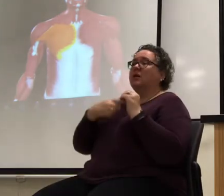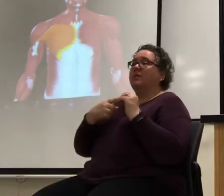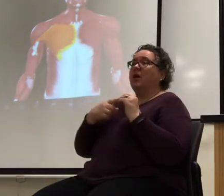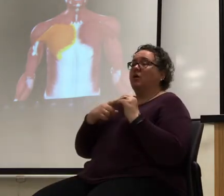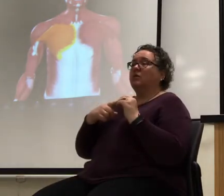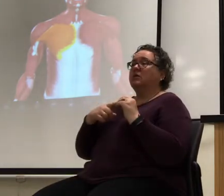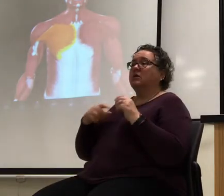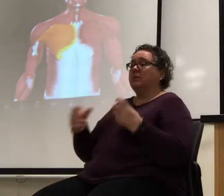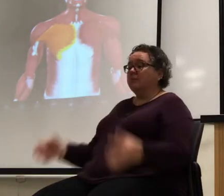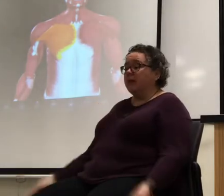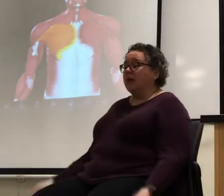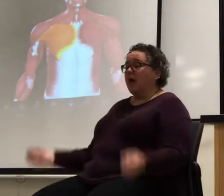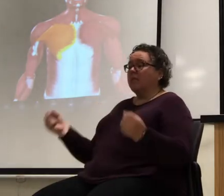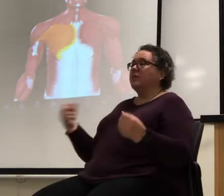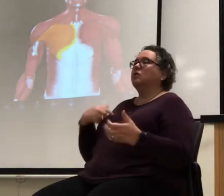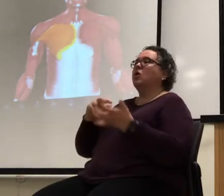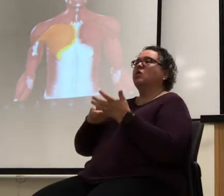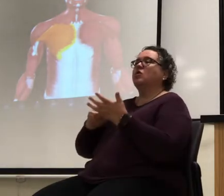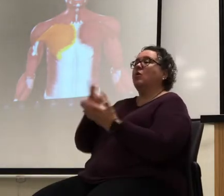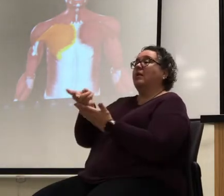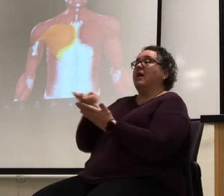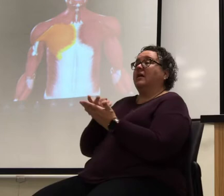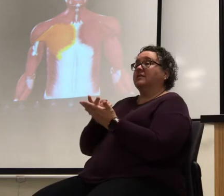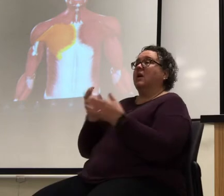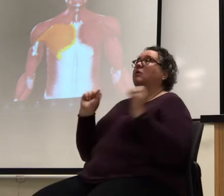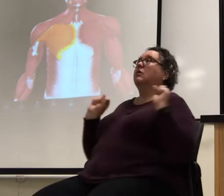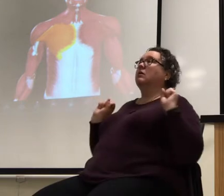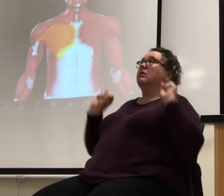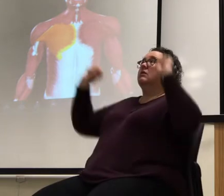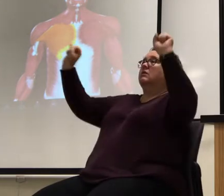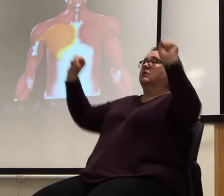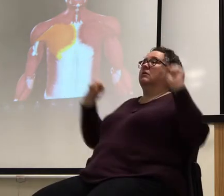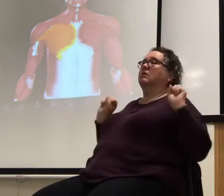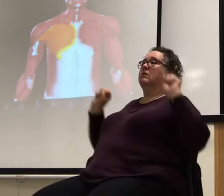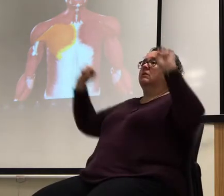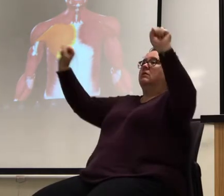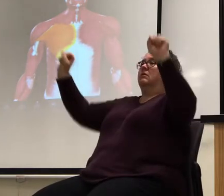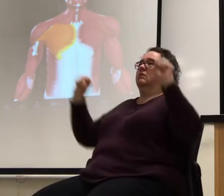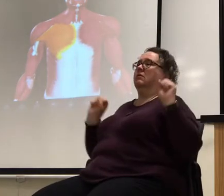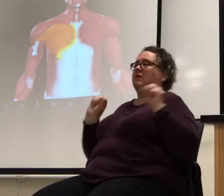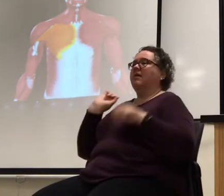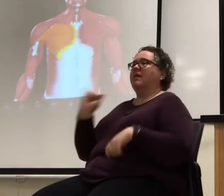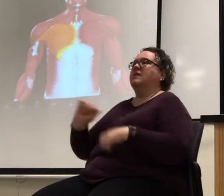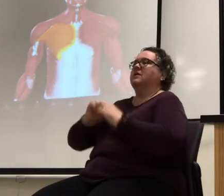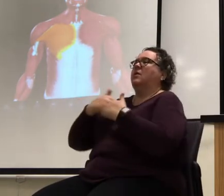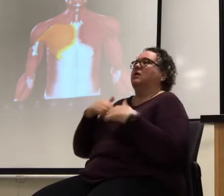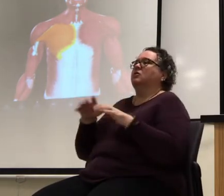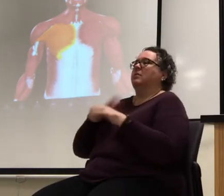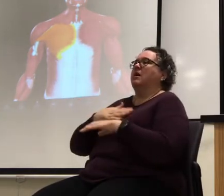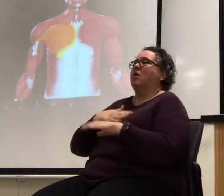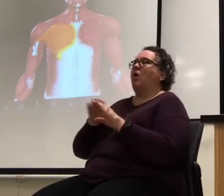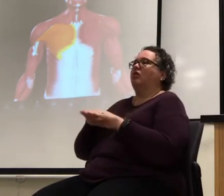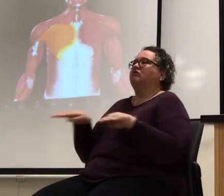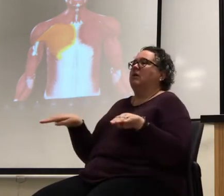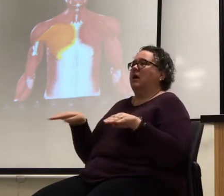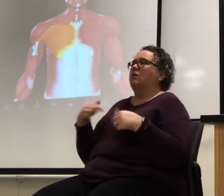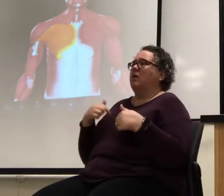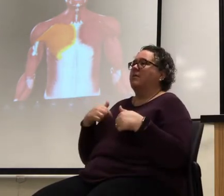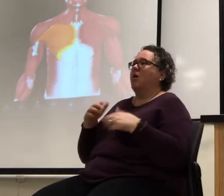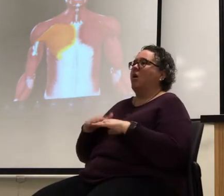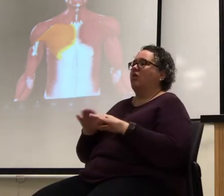Bench press, lying on your back on the ground. Yeah, as I do my presses on the ground.